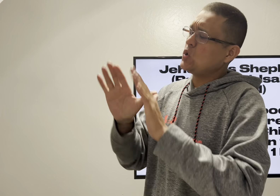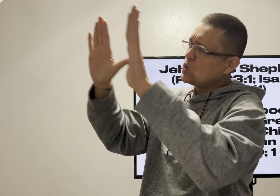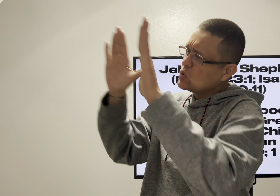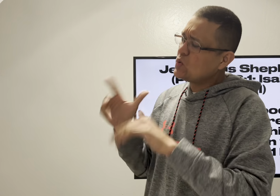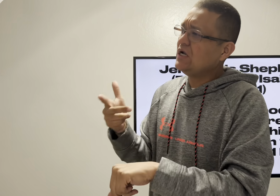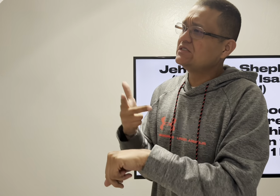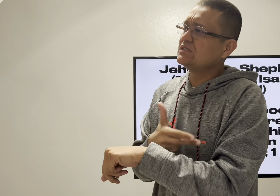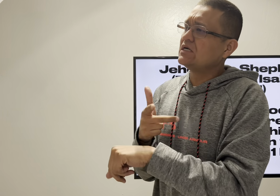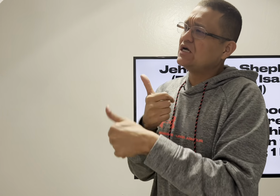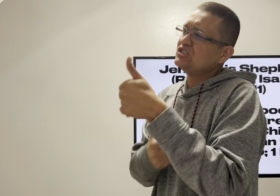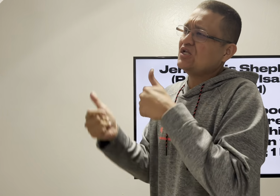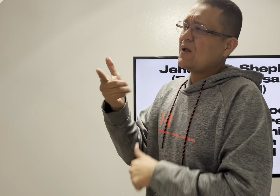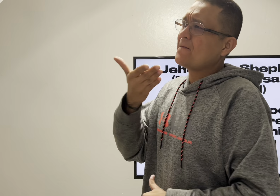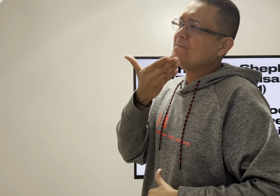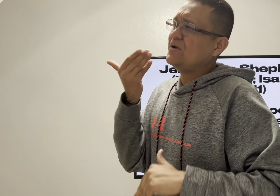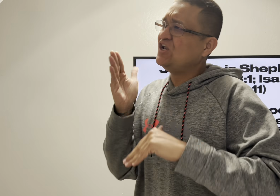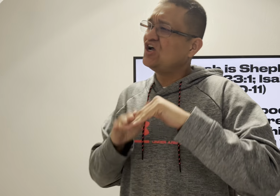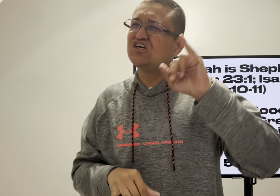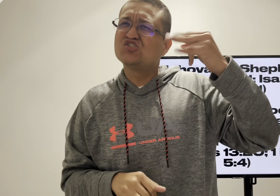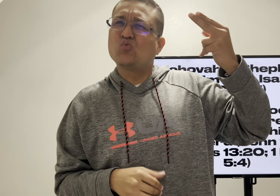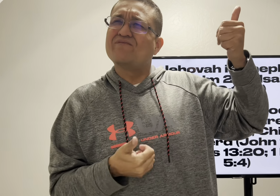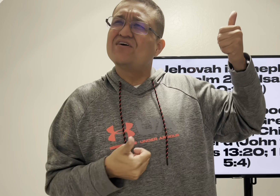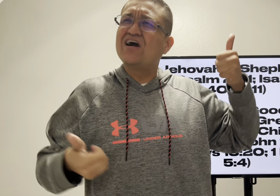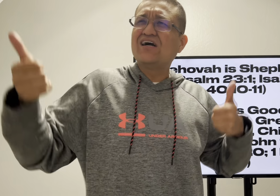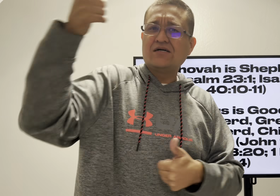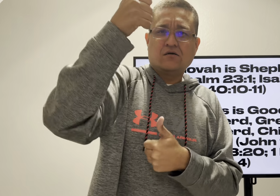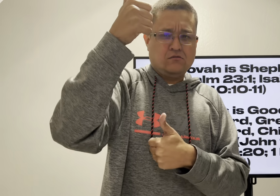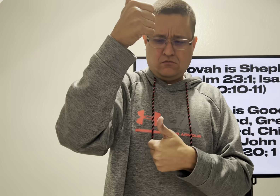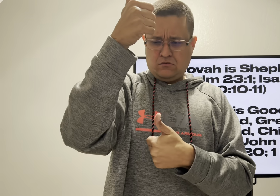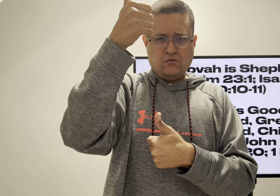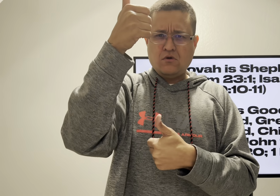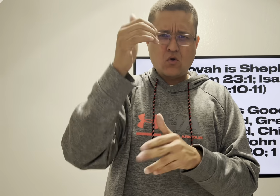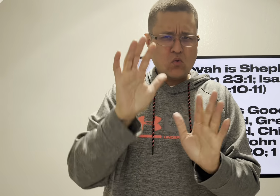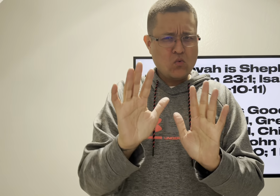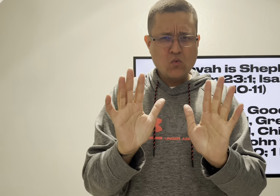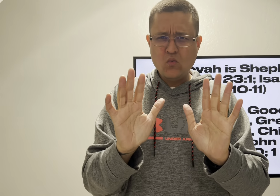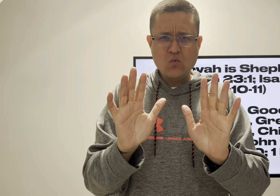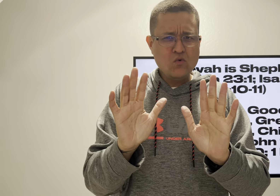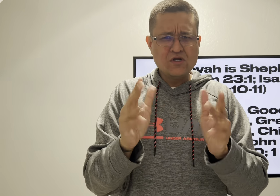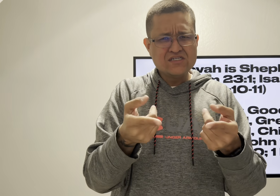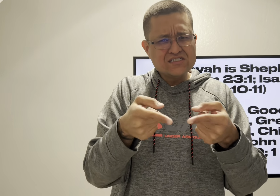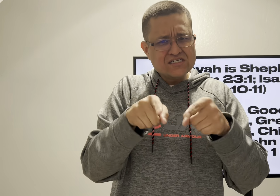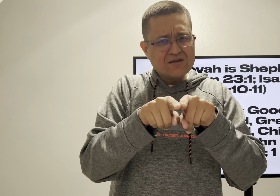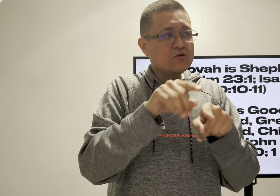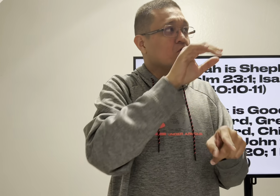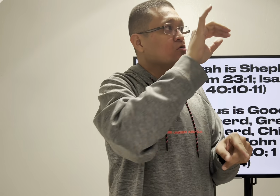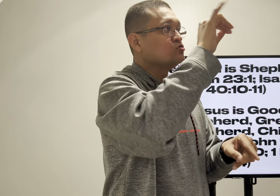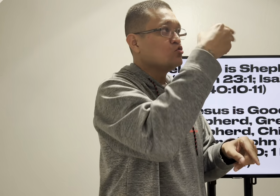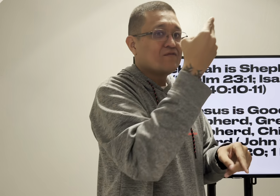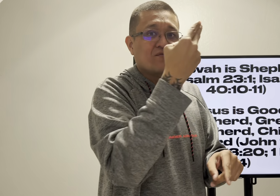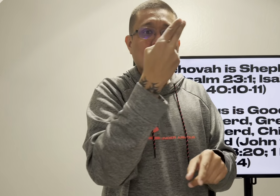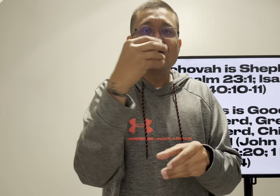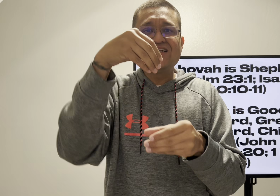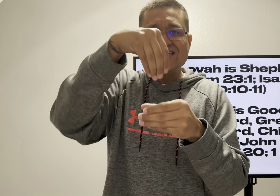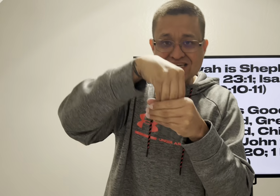Does this mean that Jehovah, oh, he was good, but Jesus is better than Jehovah? No. They're exactly the same.